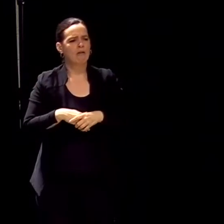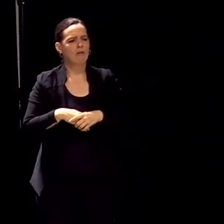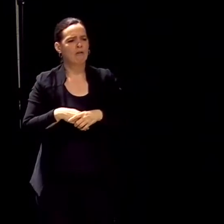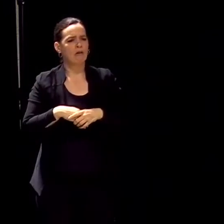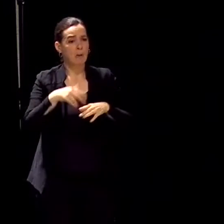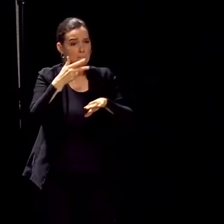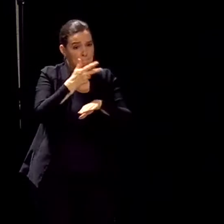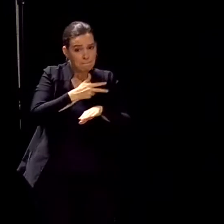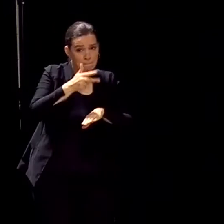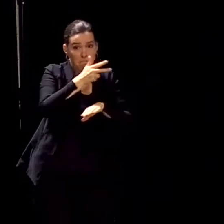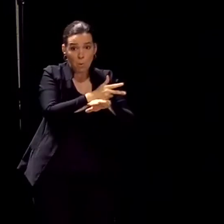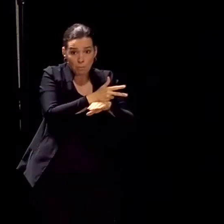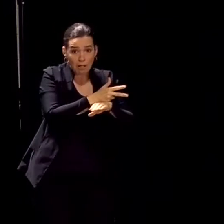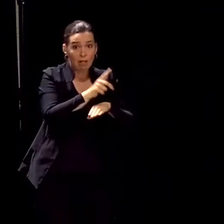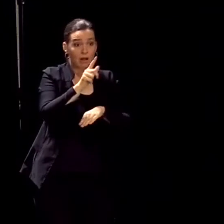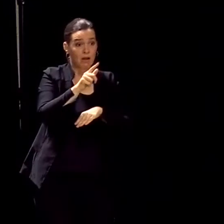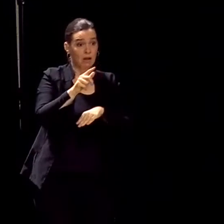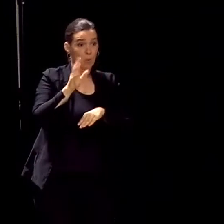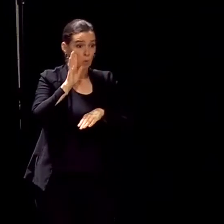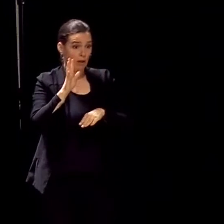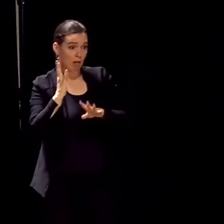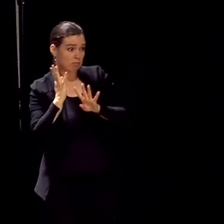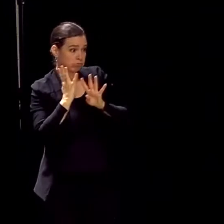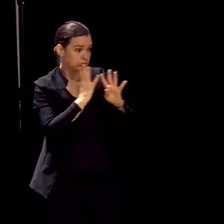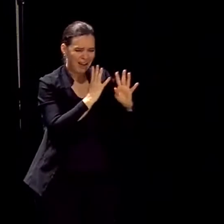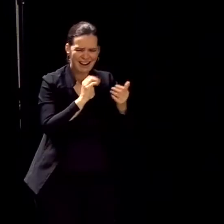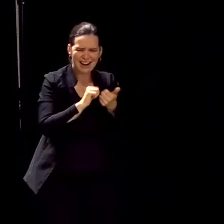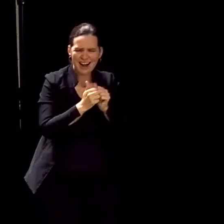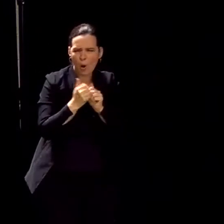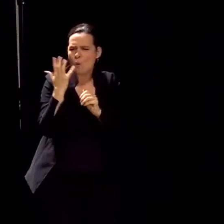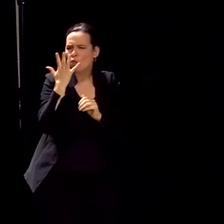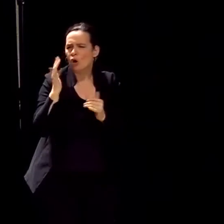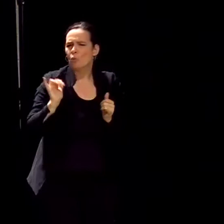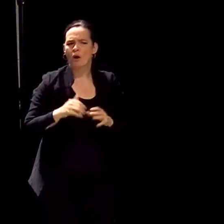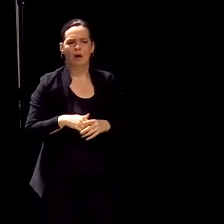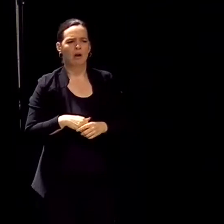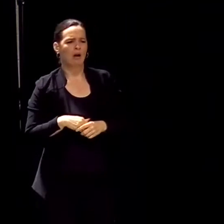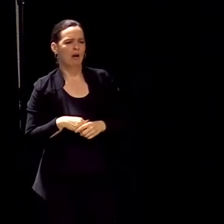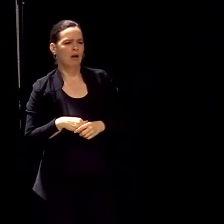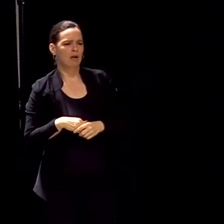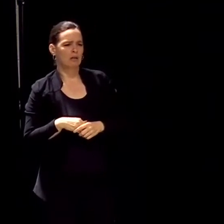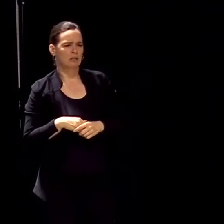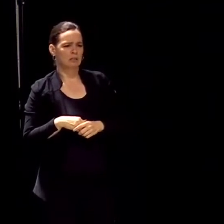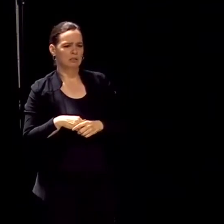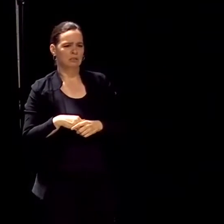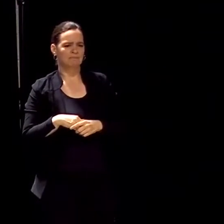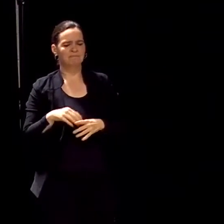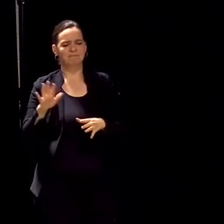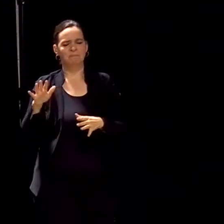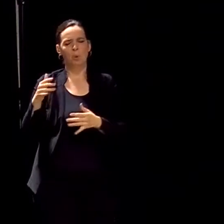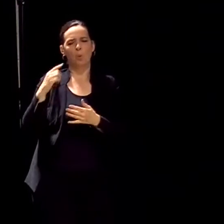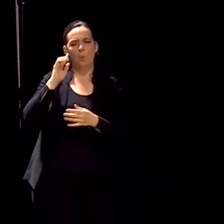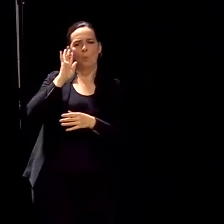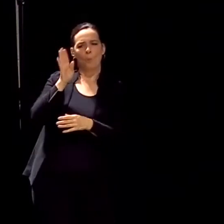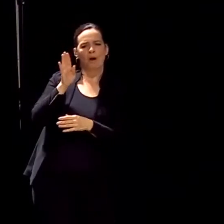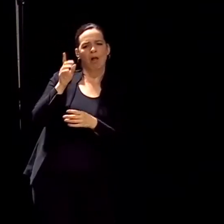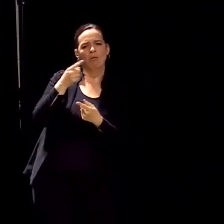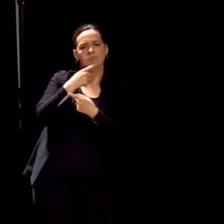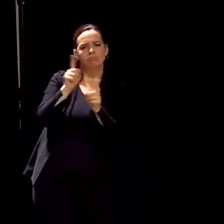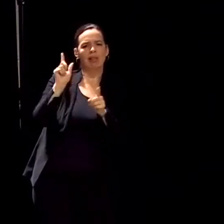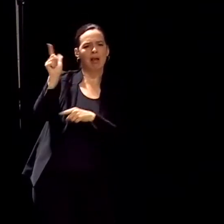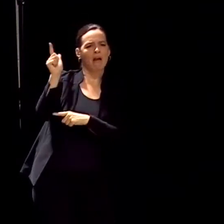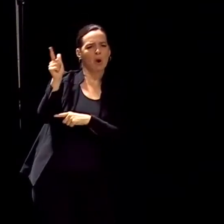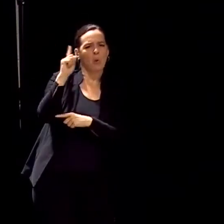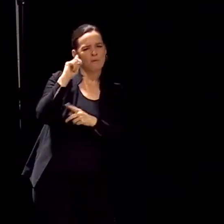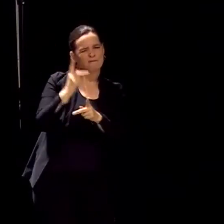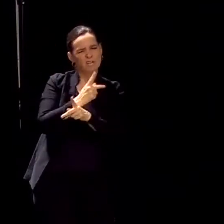school day that kids come out and get tested? What are you thinking about? We're still working on that, Andrew. This is fresh off the